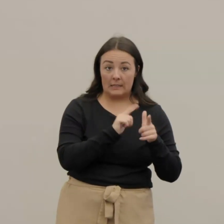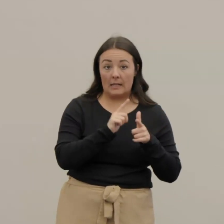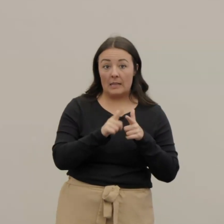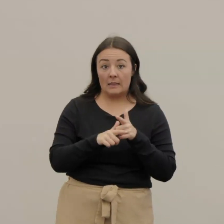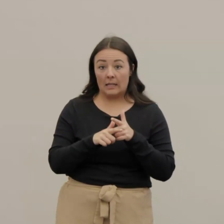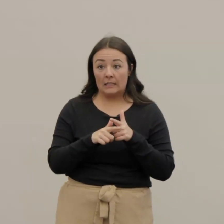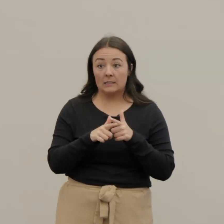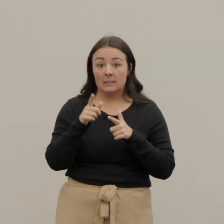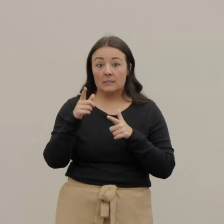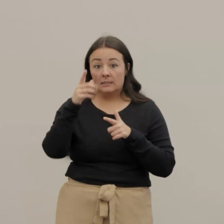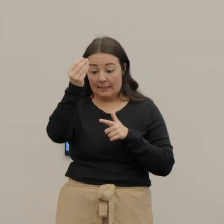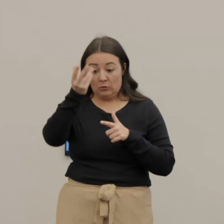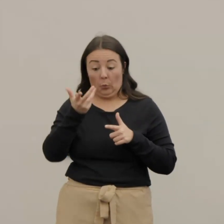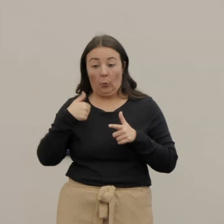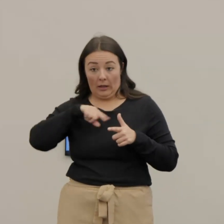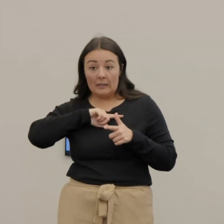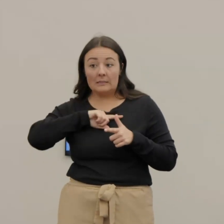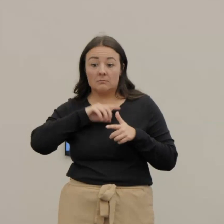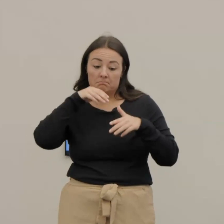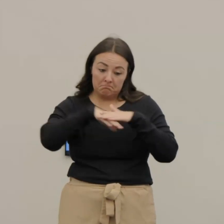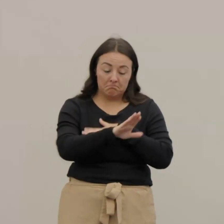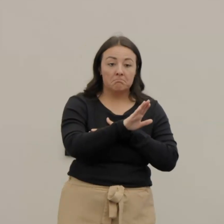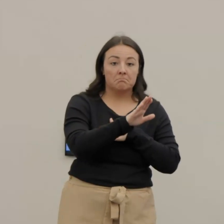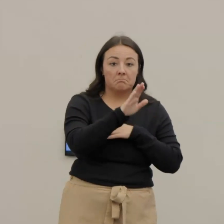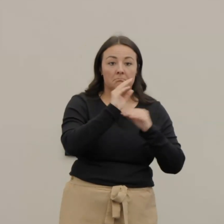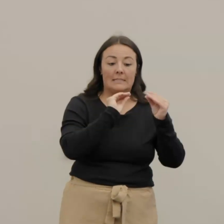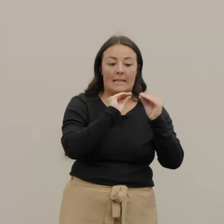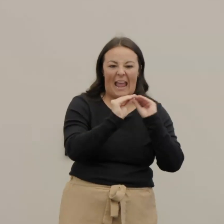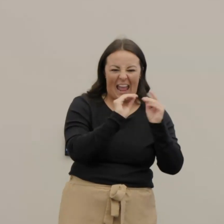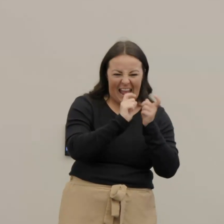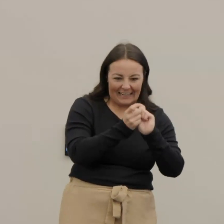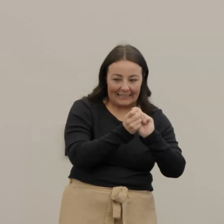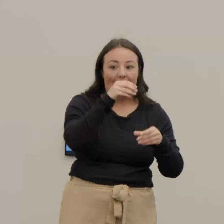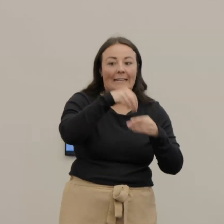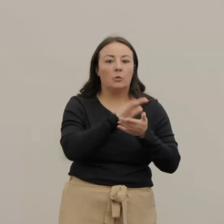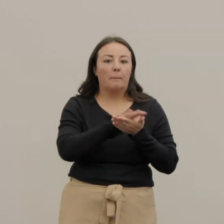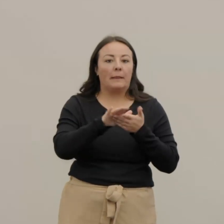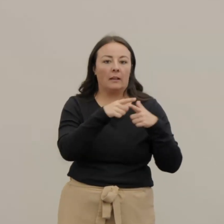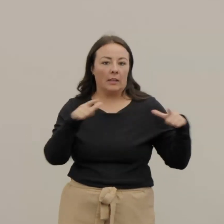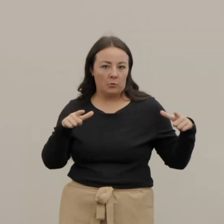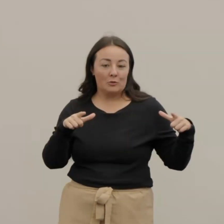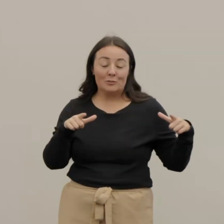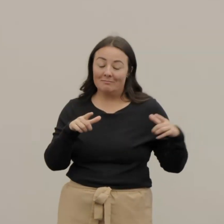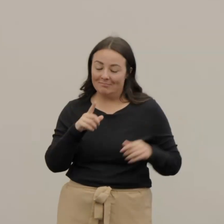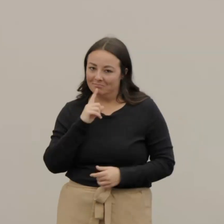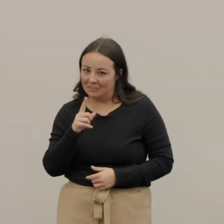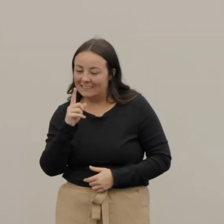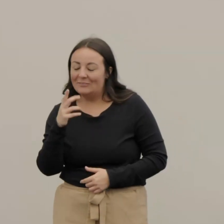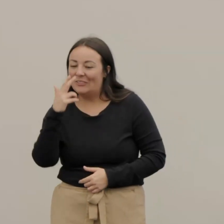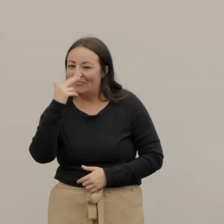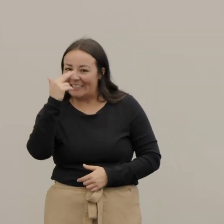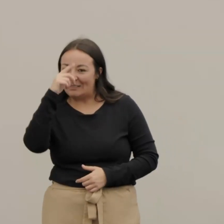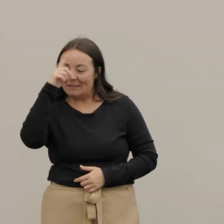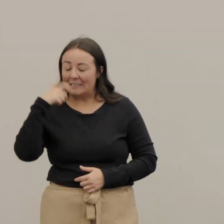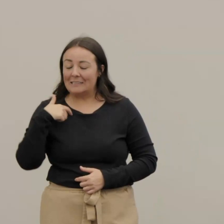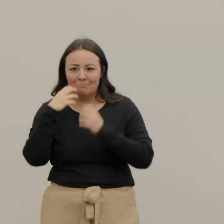said, go edit this into plain language. And it was so funny because I care about this. And